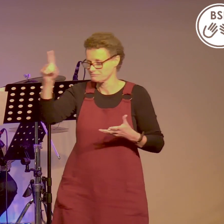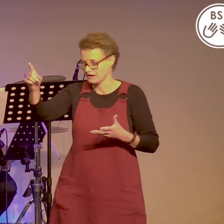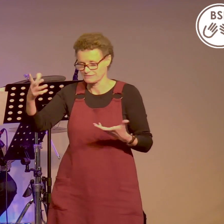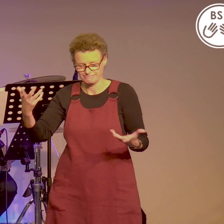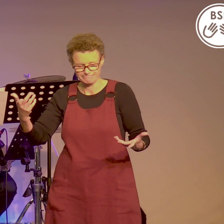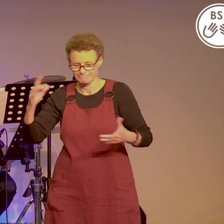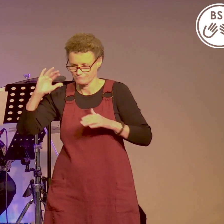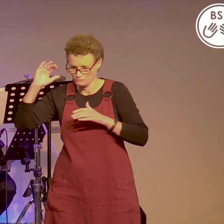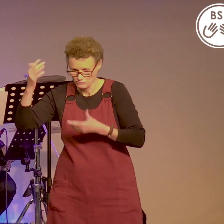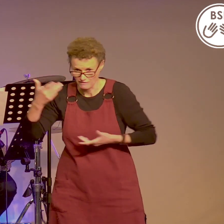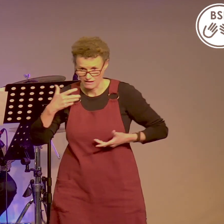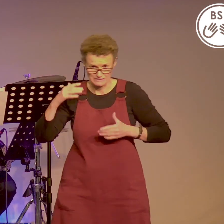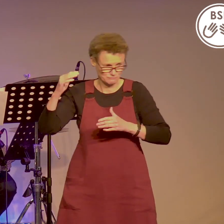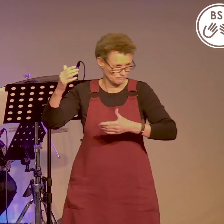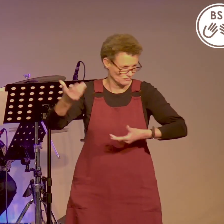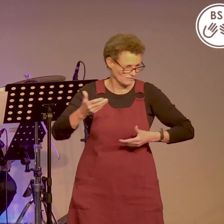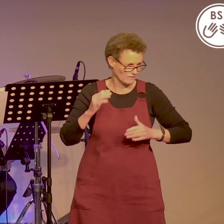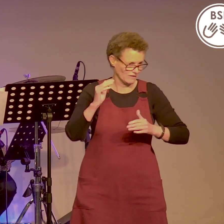I'm deaf.